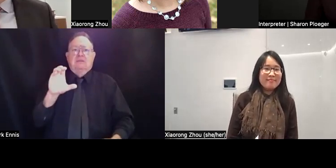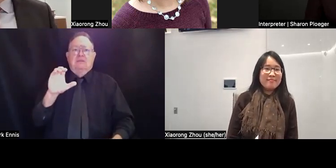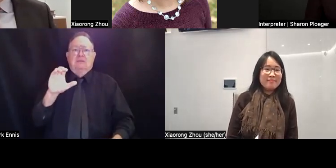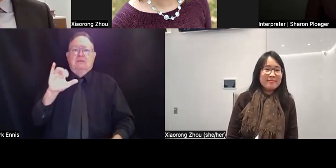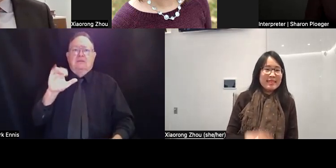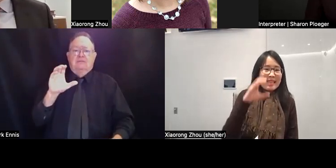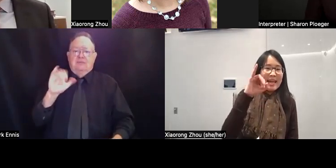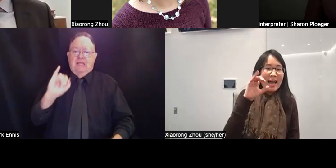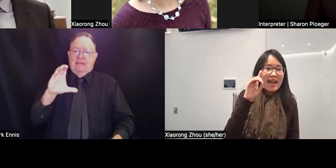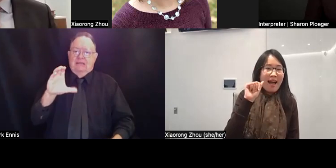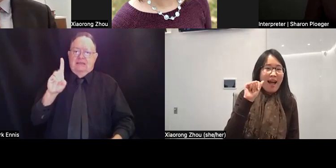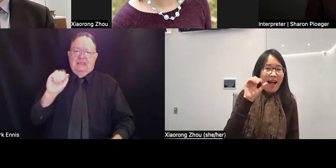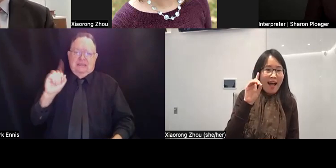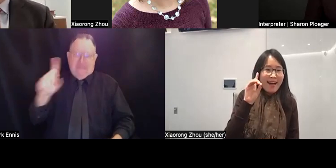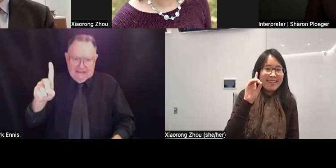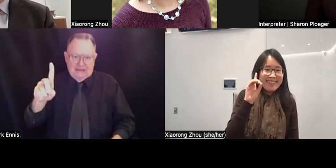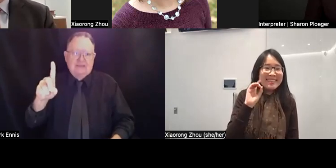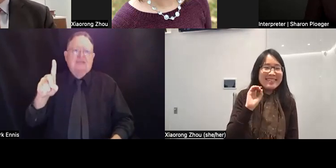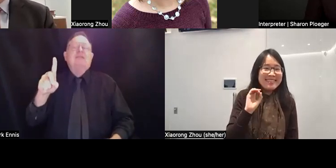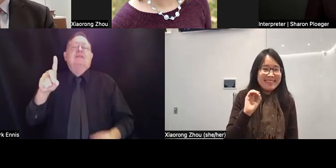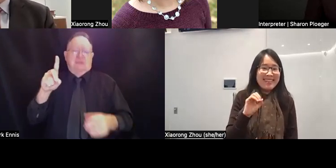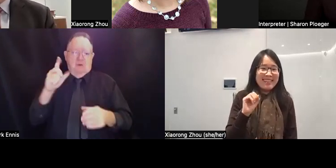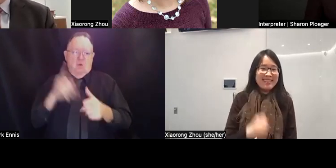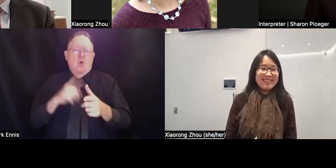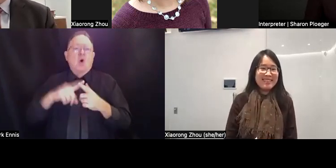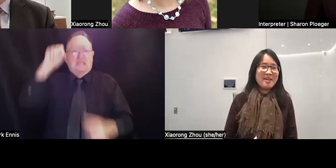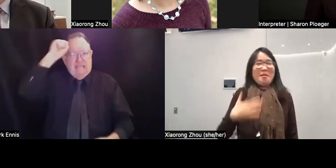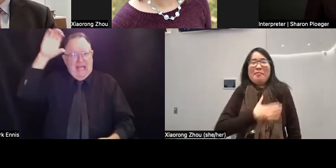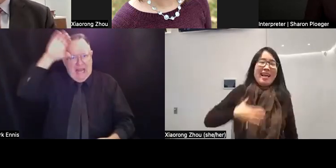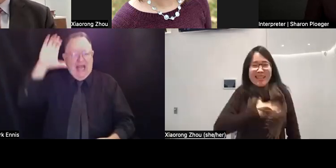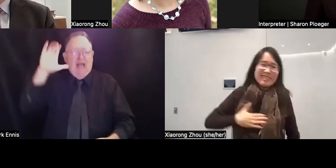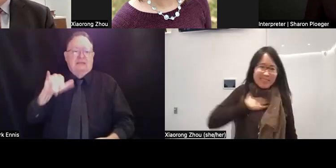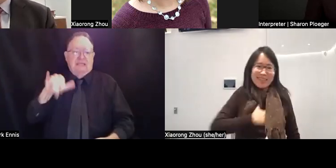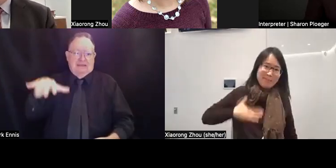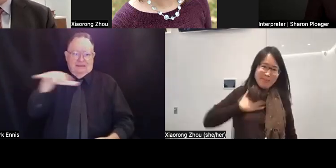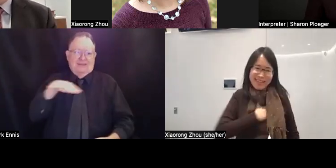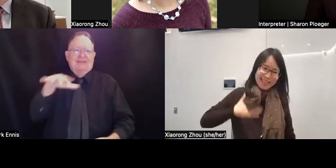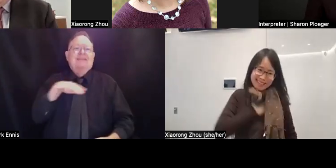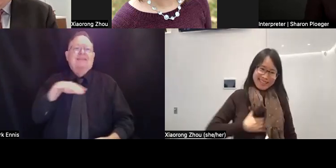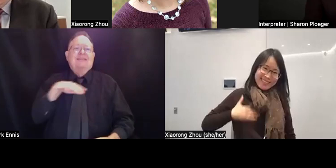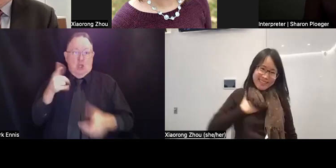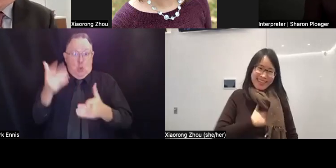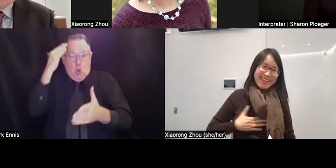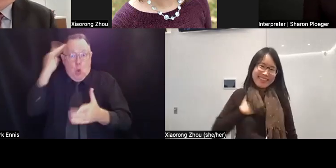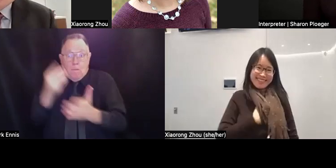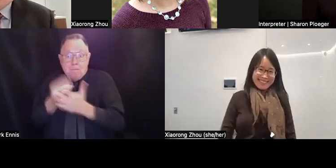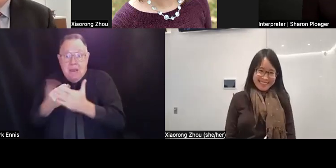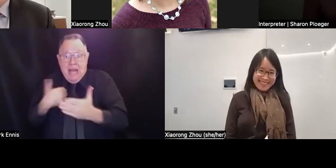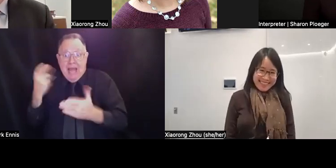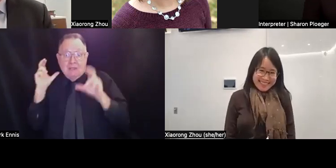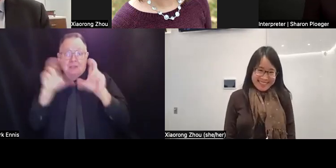Disability Advocacy and Diplomacy. Yes, the CIDAD. Please, please, please.